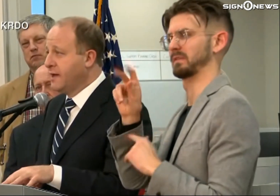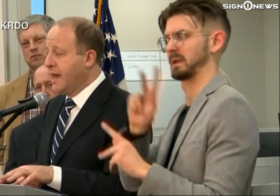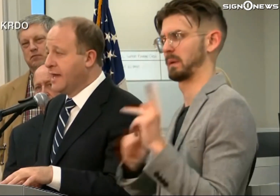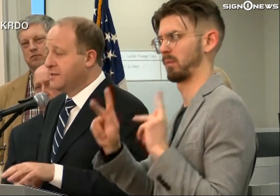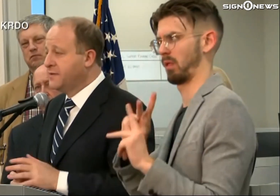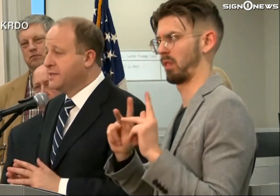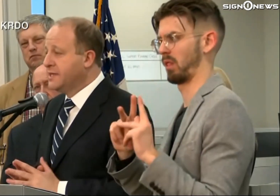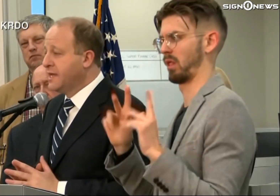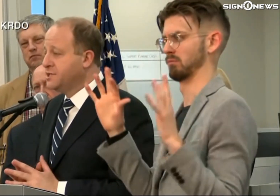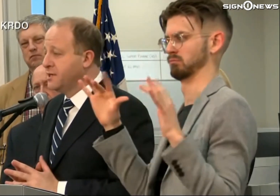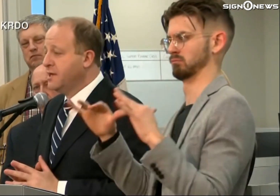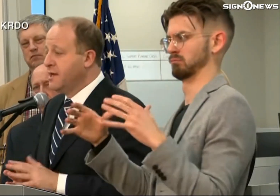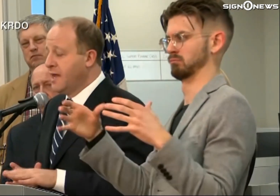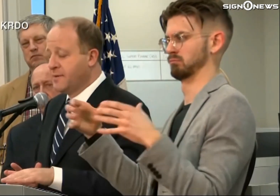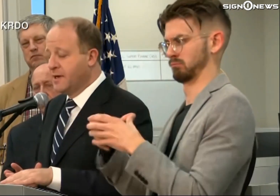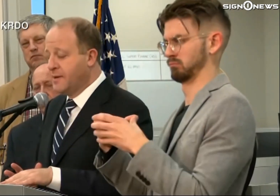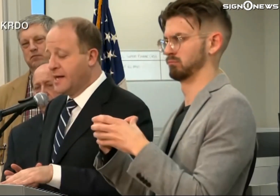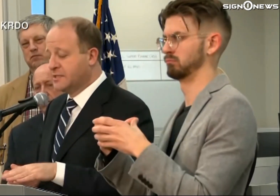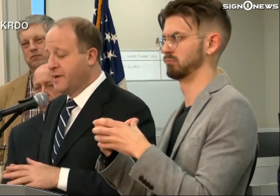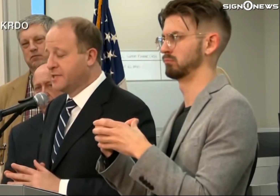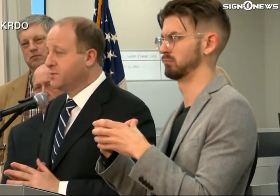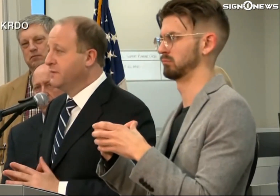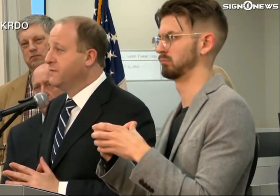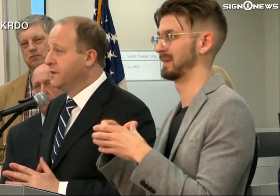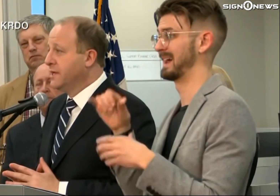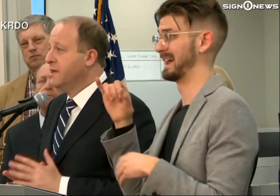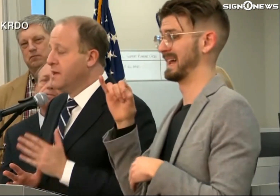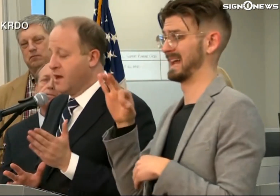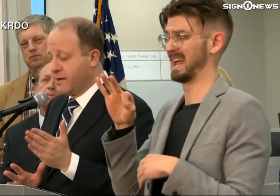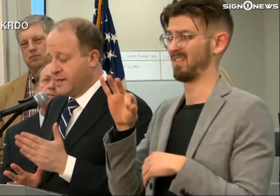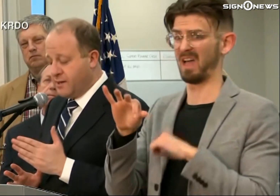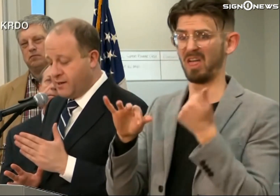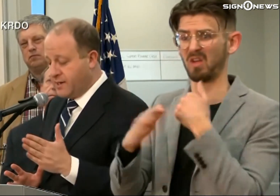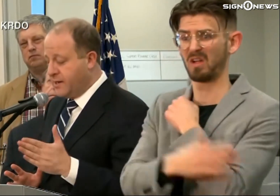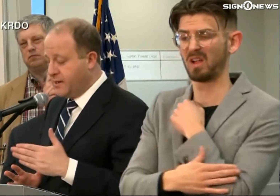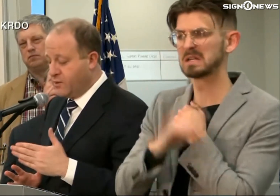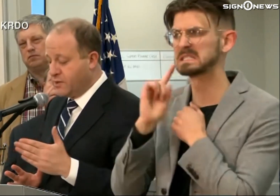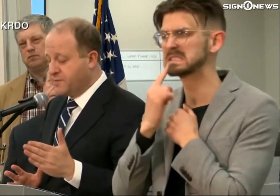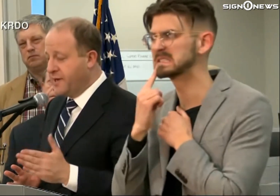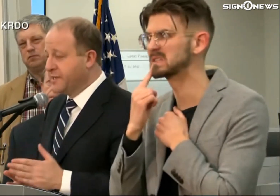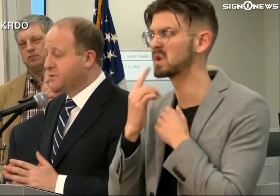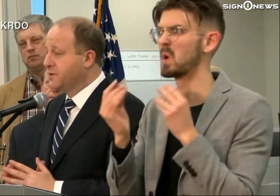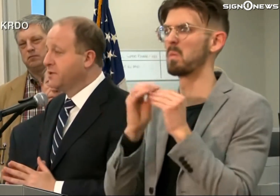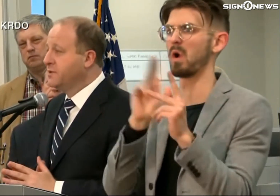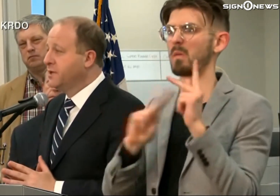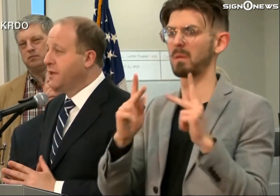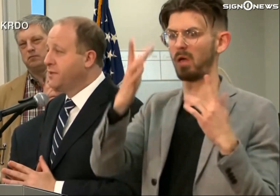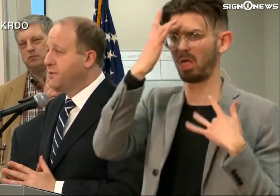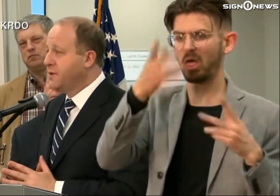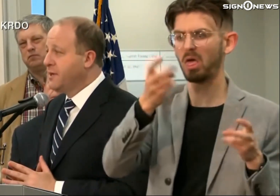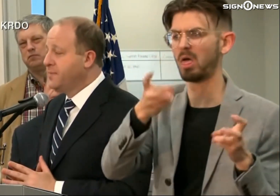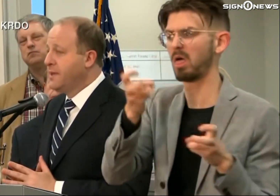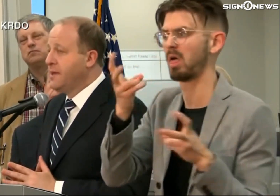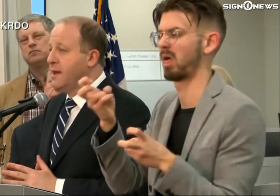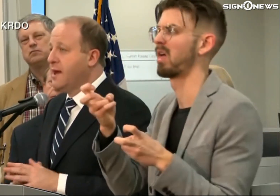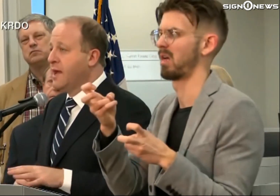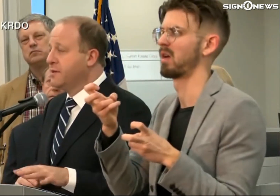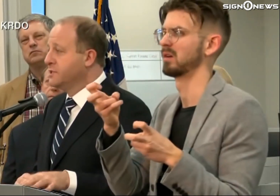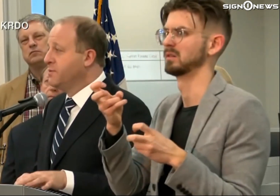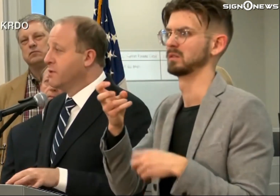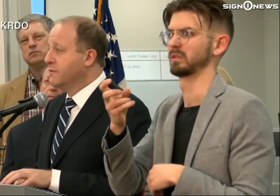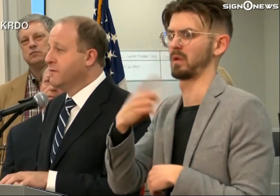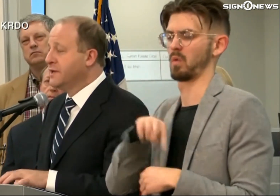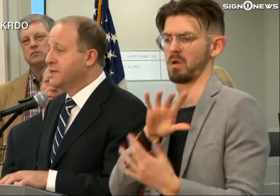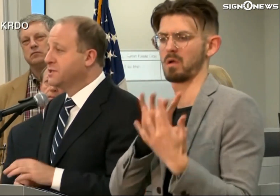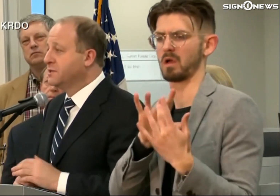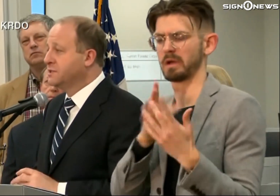have active contagion and become hotspots, we fully are in correspondence with their local health authority and